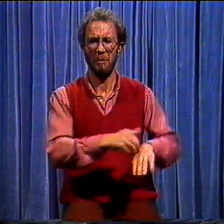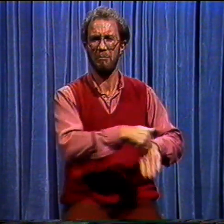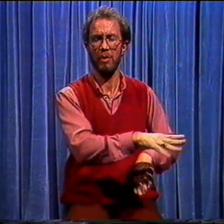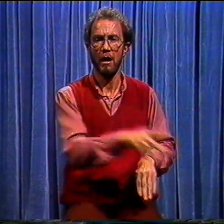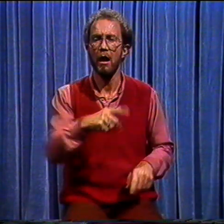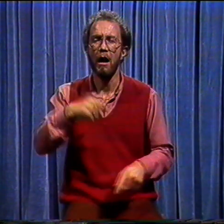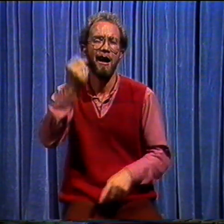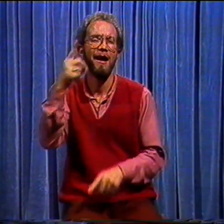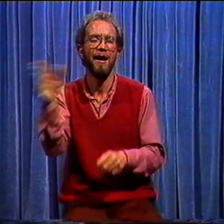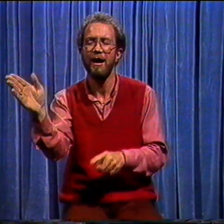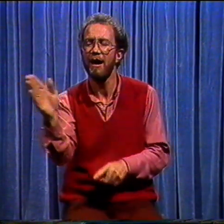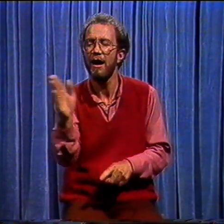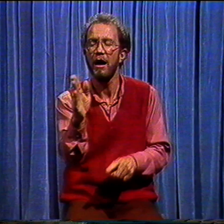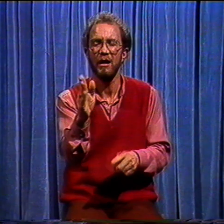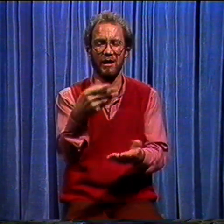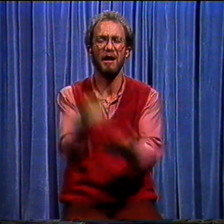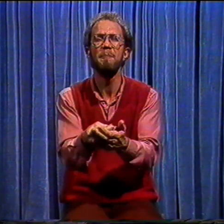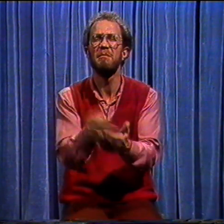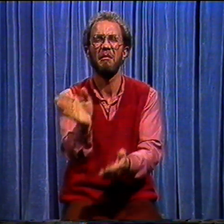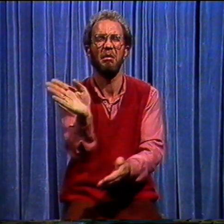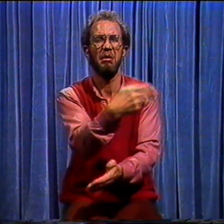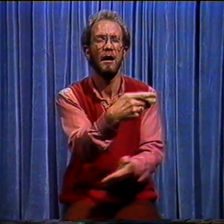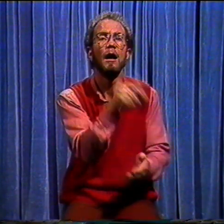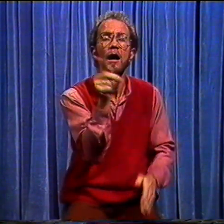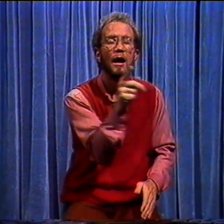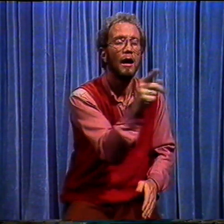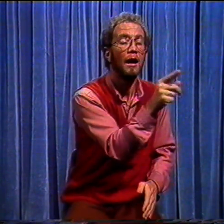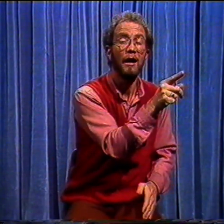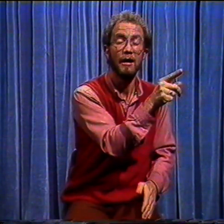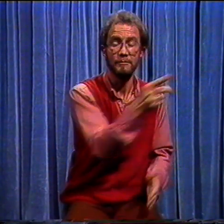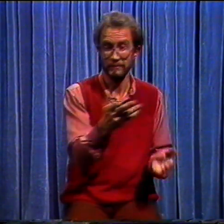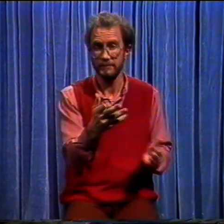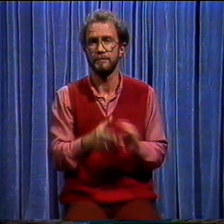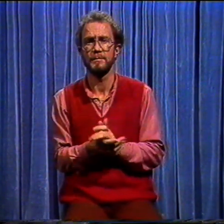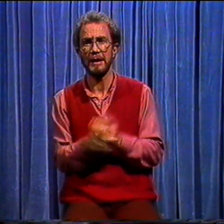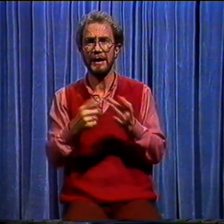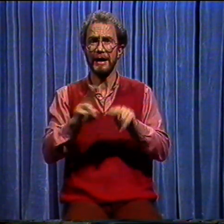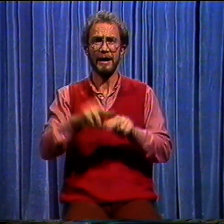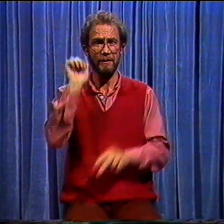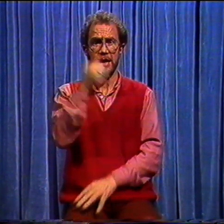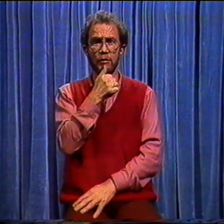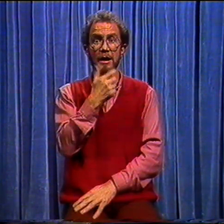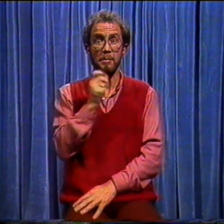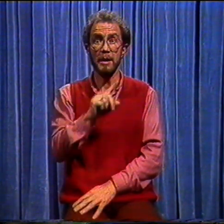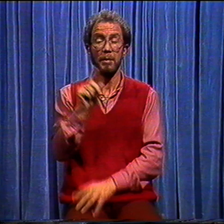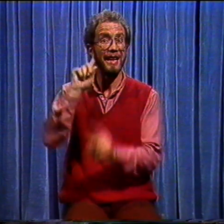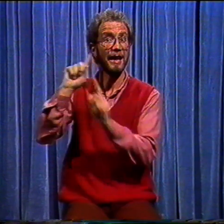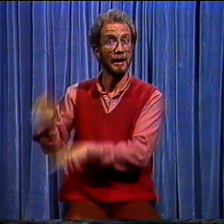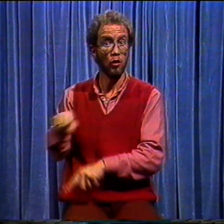it and don't bother with it. Understand part, ignore the sign, and then understand the rest. If hearing people do